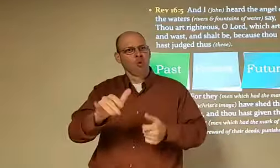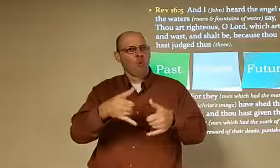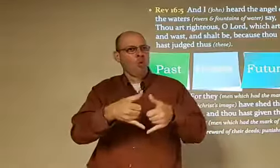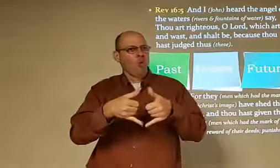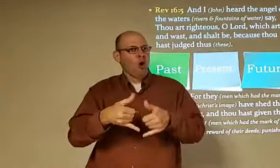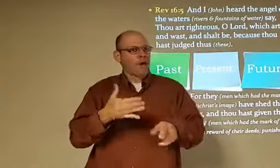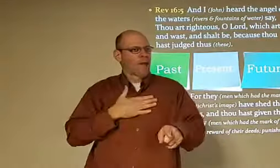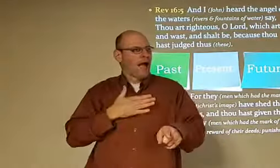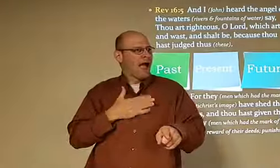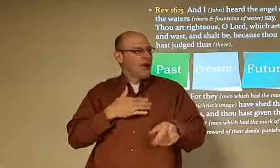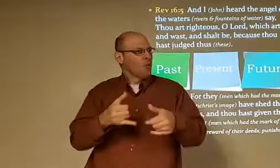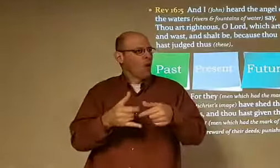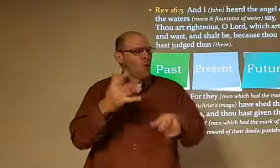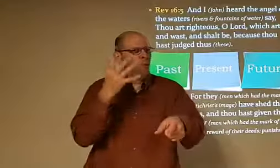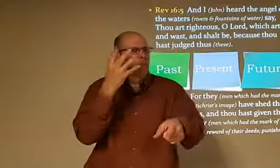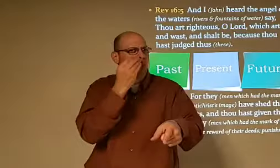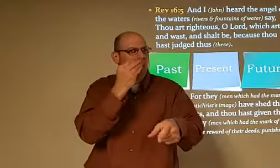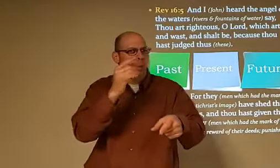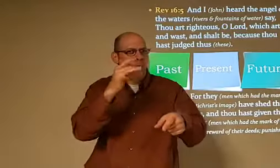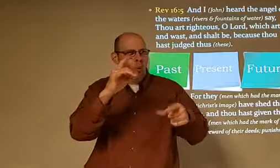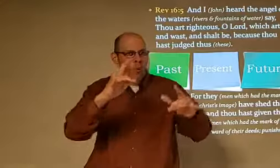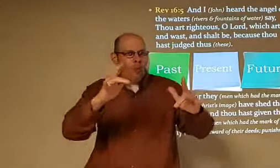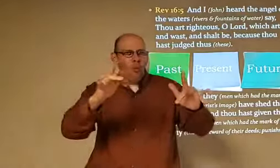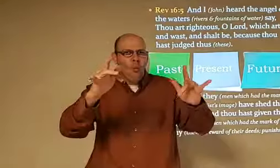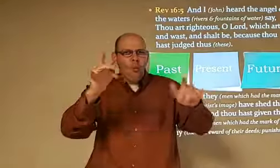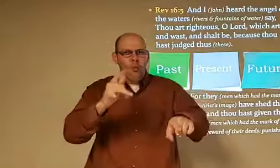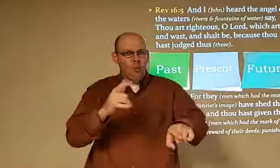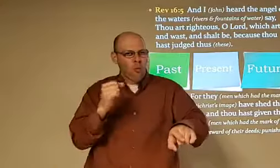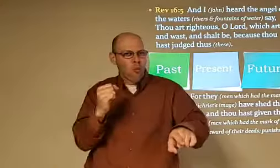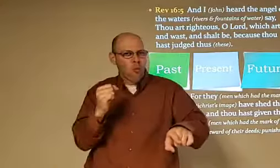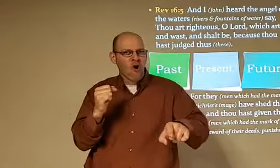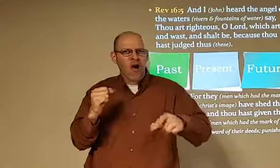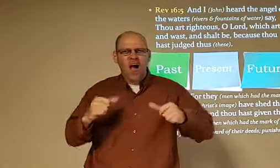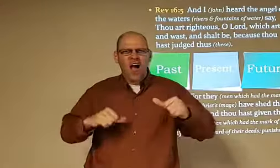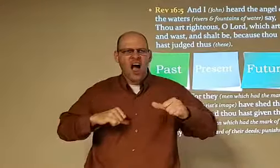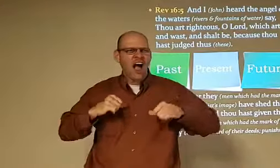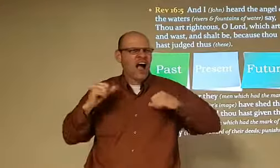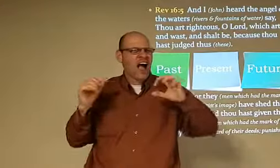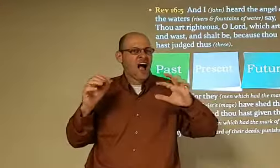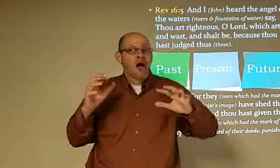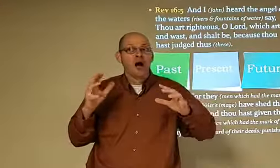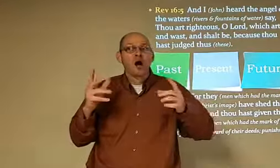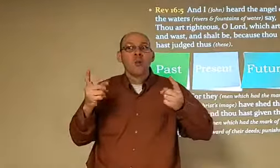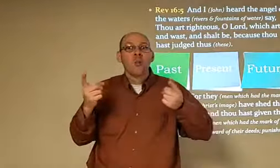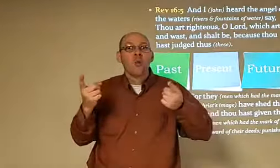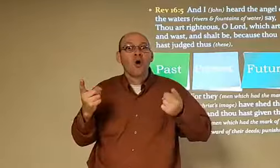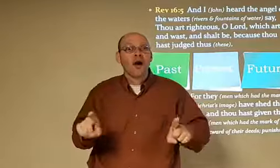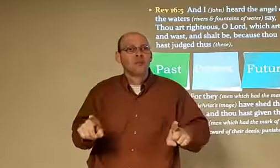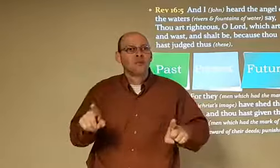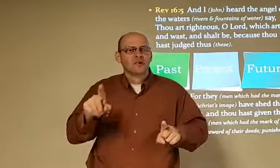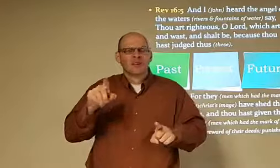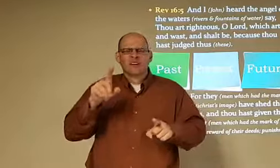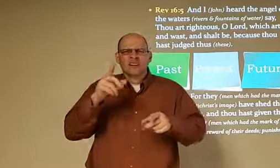were celebrating. They thought, oh, it's a trophy. Like, it's ours. Oh, look how beautiful it is. And they were just, but you know what